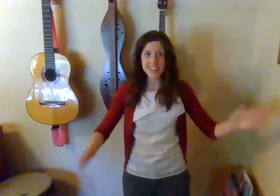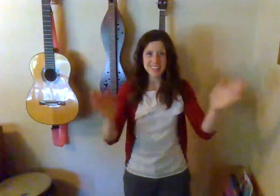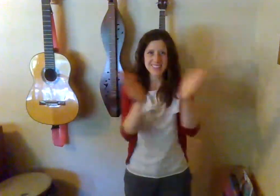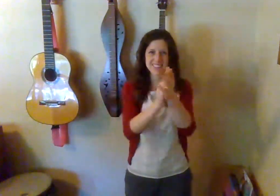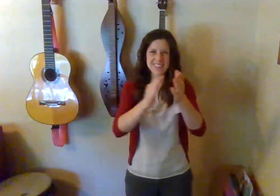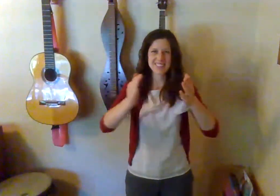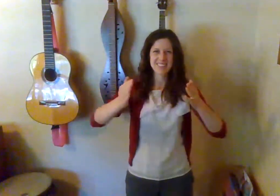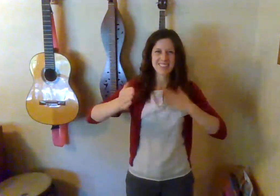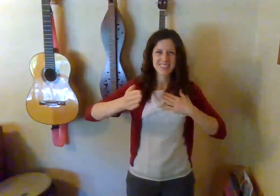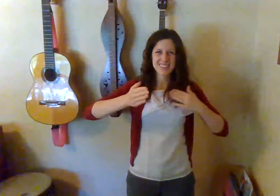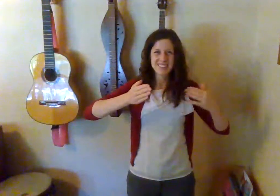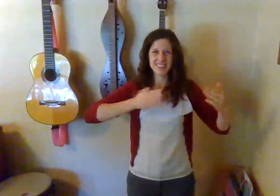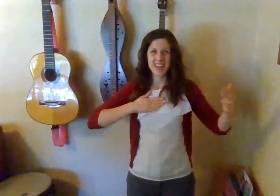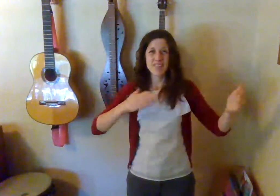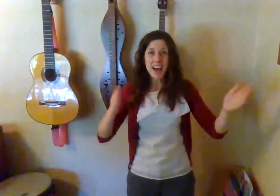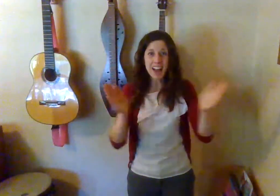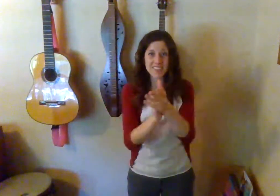Three, five. Three,